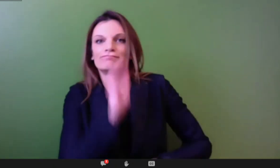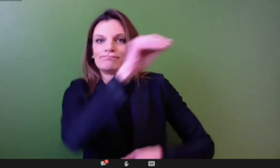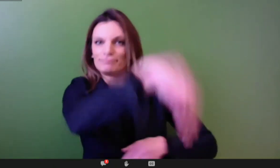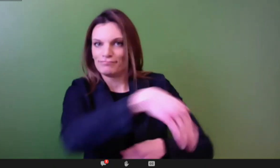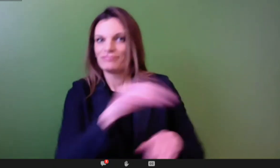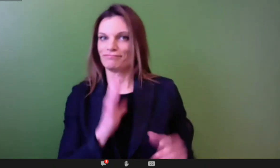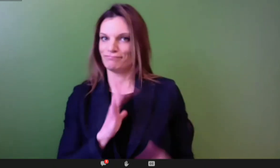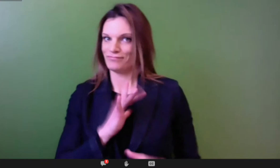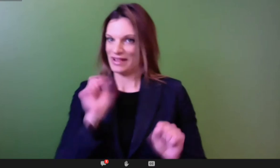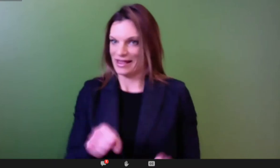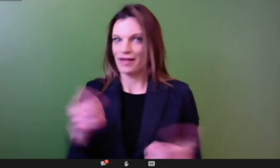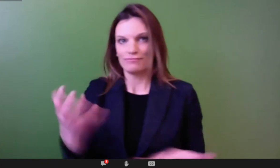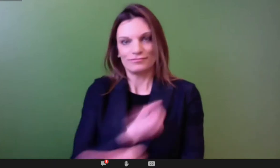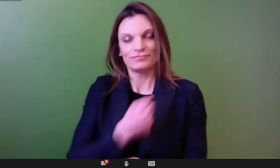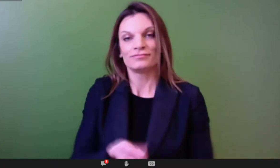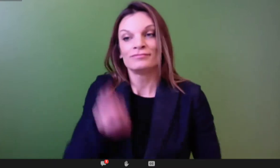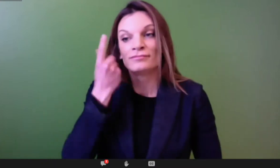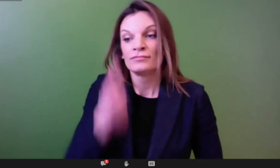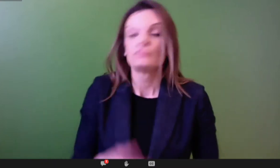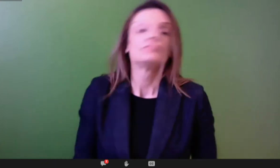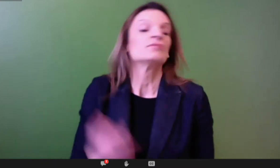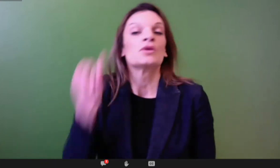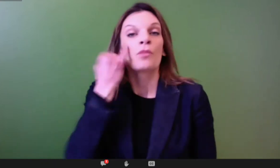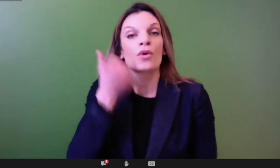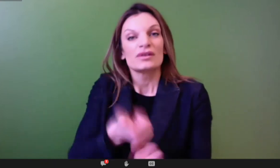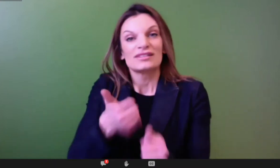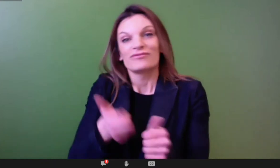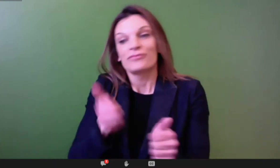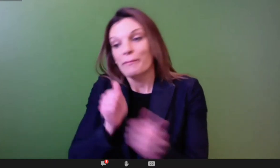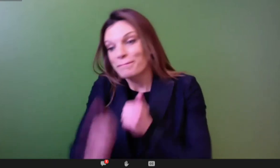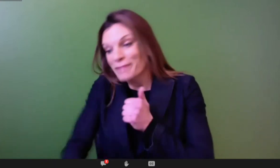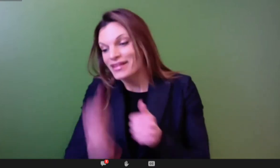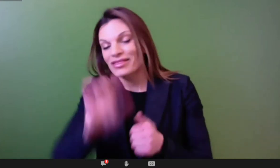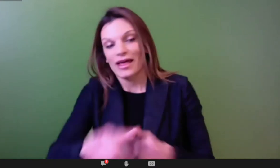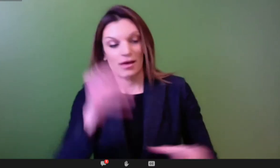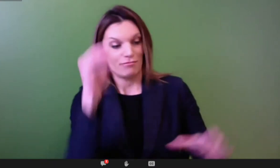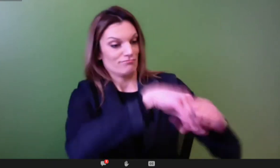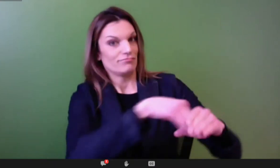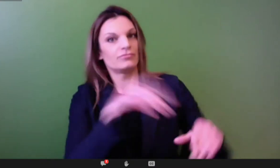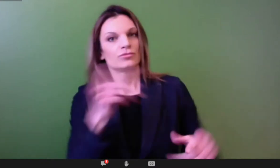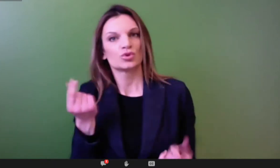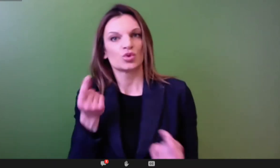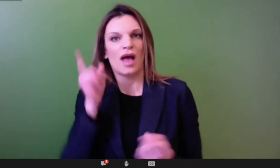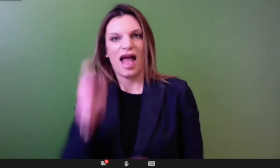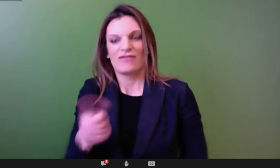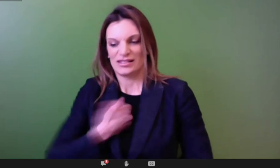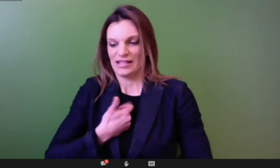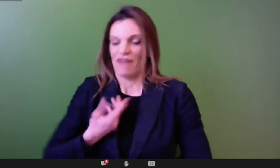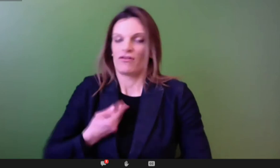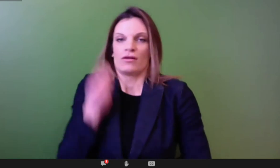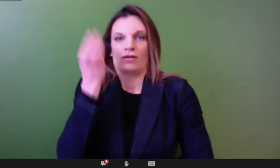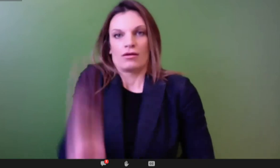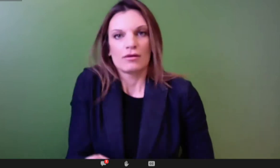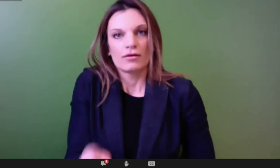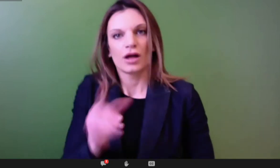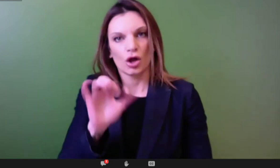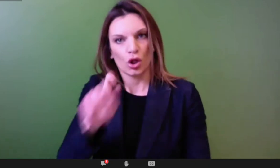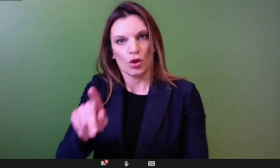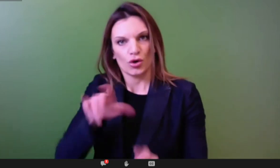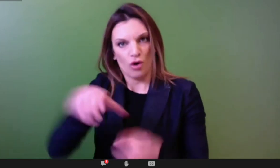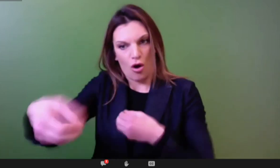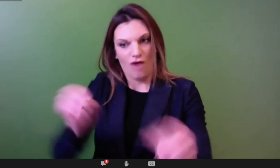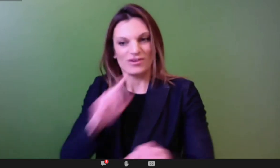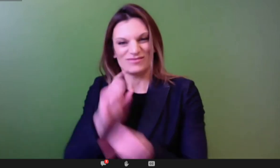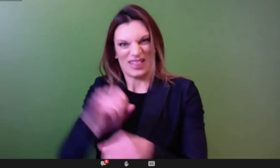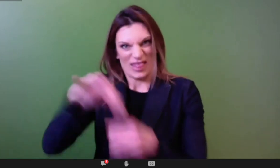voter misses the deadline, they will have to hand deliver their ballot at the clerk's office, which is extremely busy on Election Day, presenting the